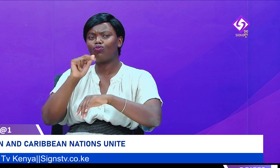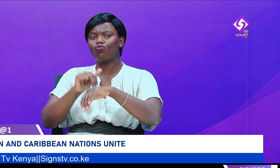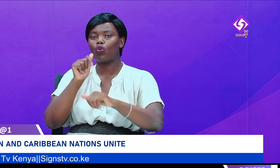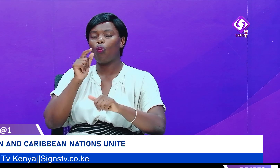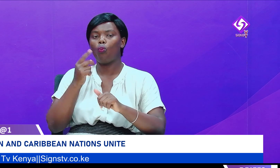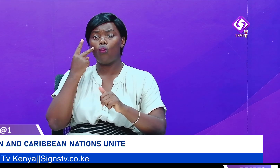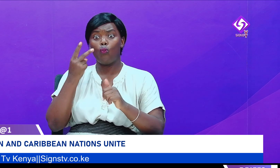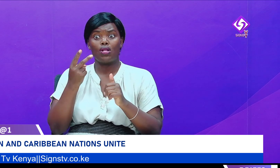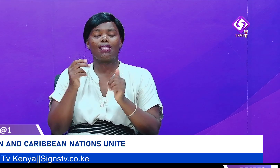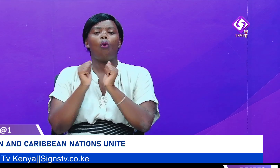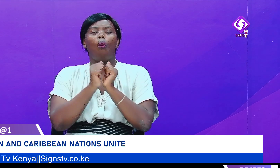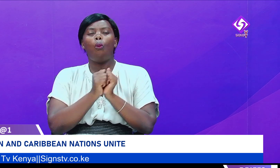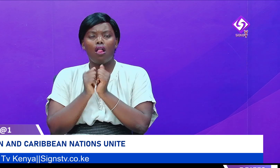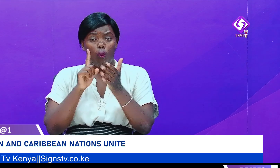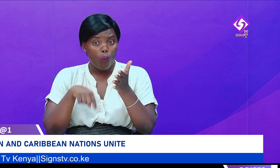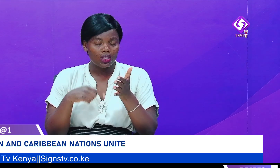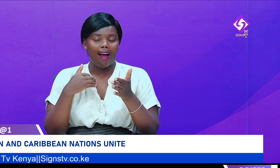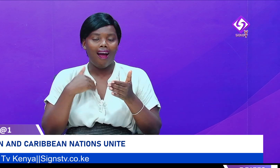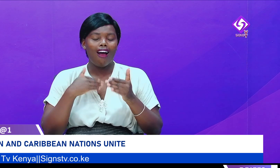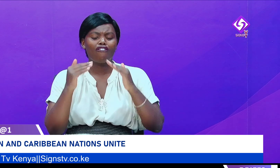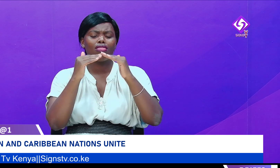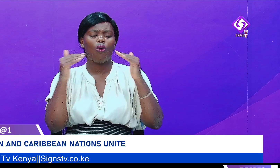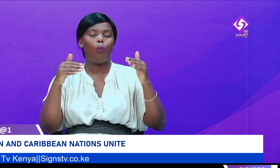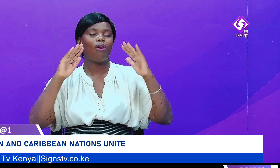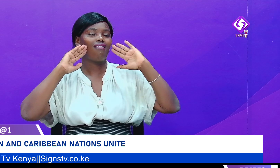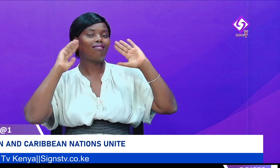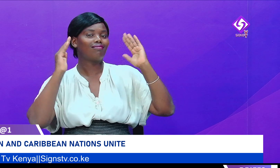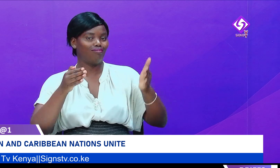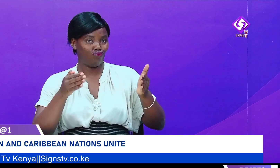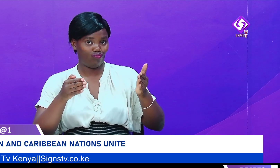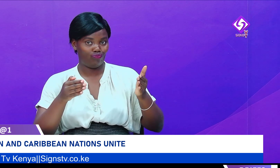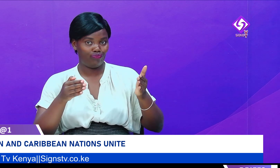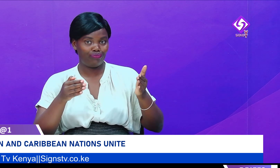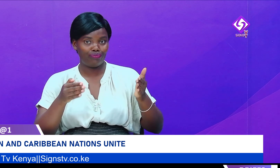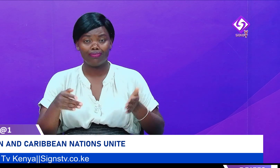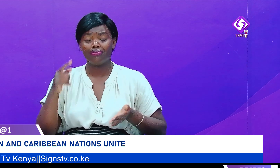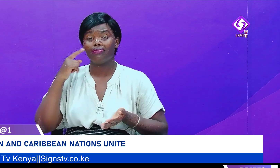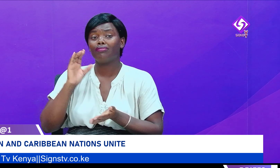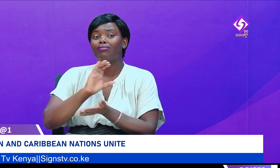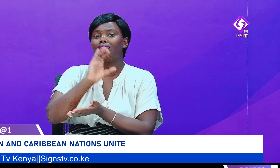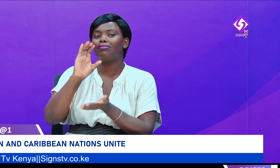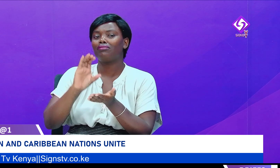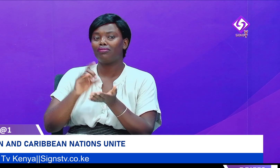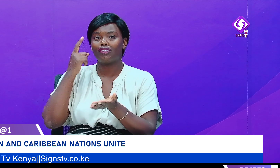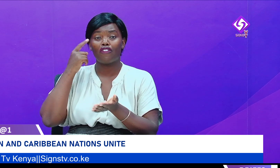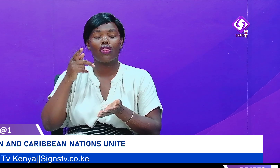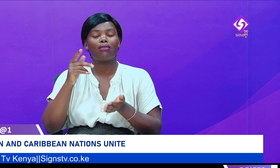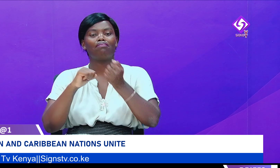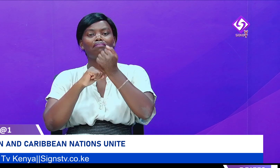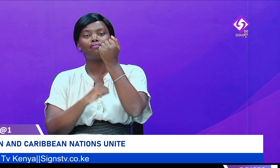who issued a joint declaration demanding a more equitable global systems that addresses the needs